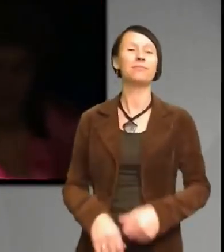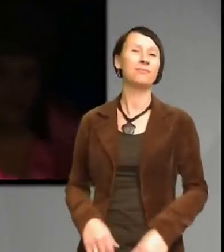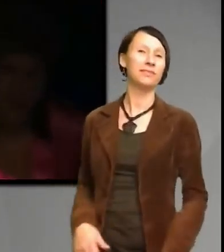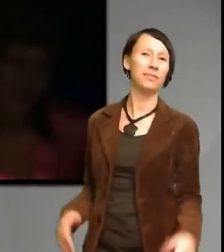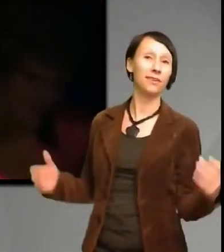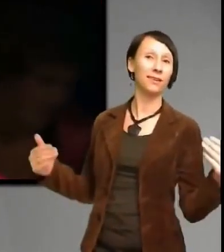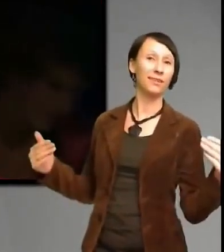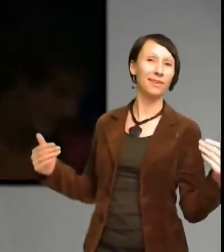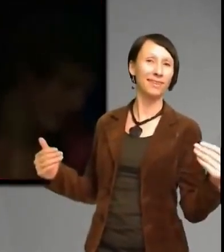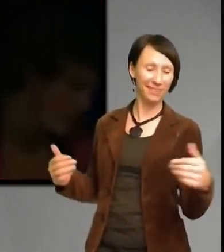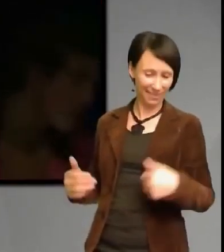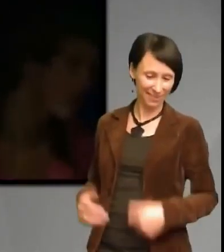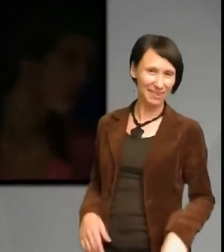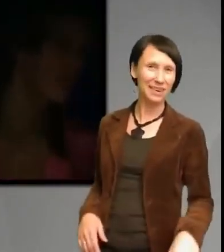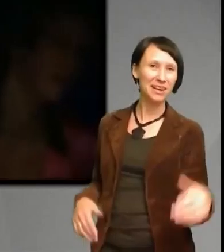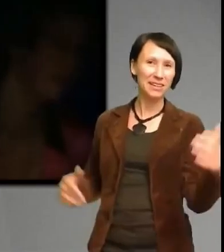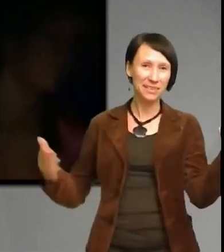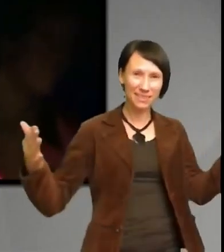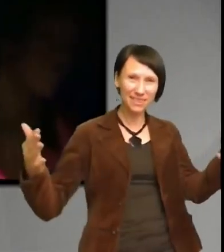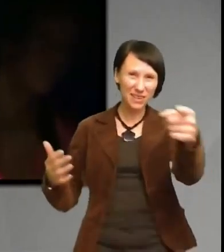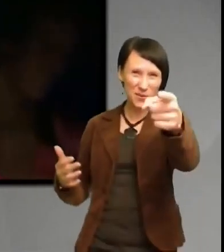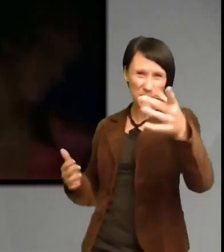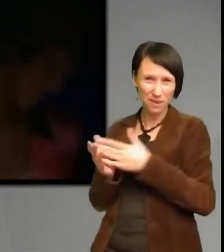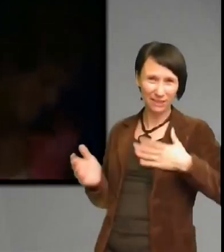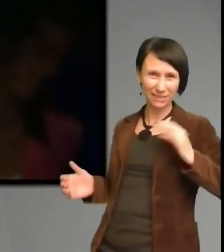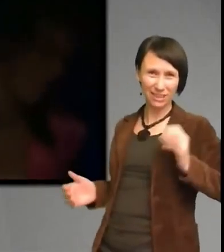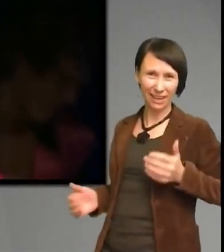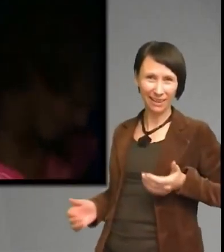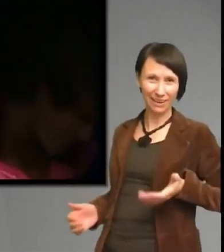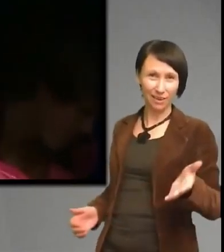Well, I'm seeing Bebop-a-lula, she's my baby.